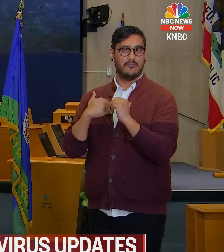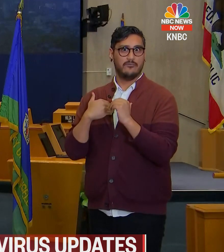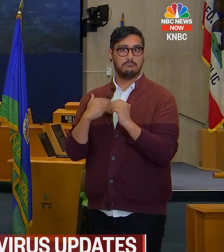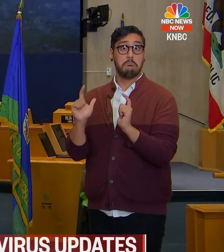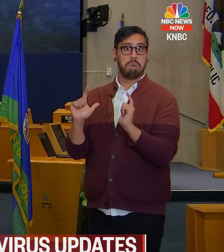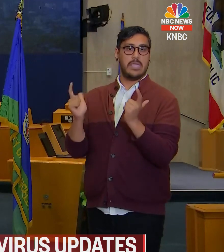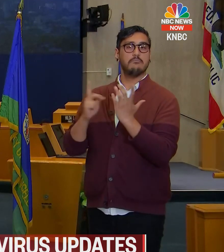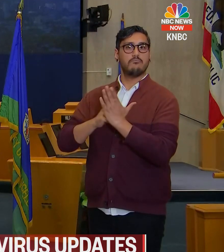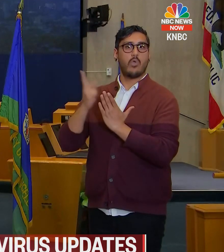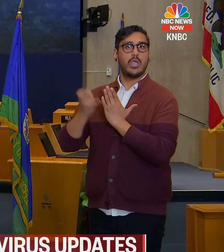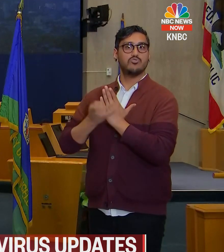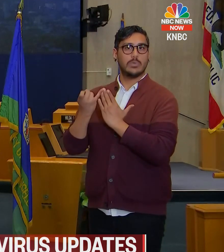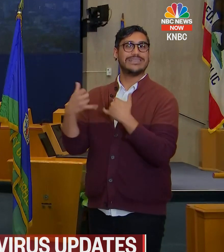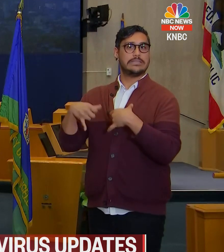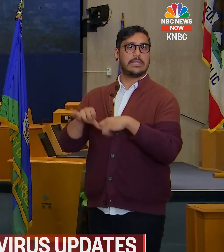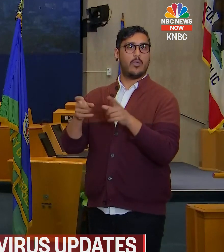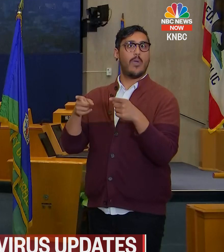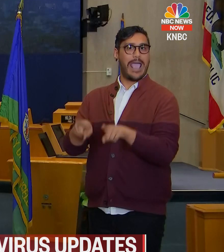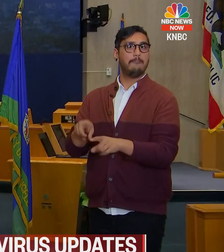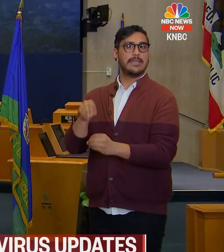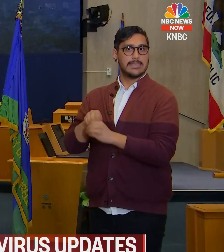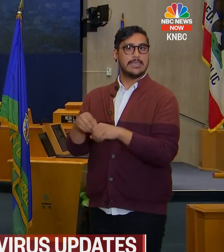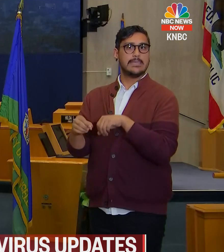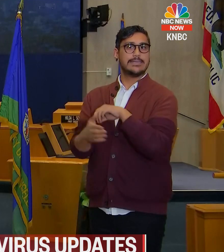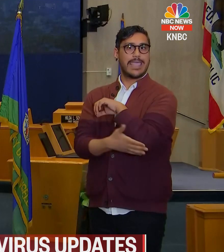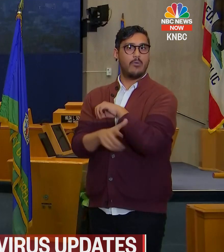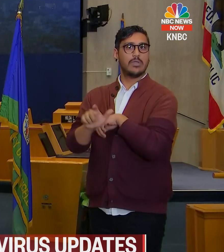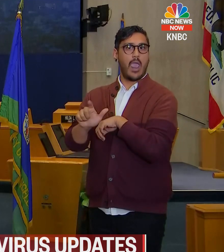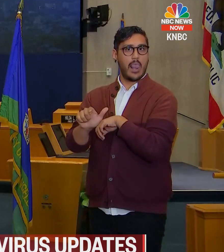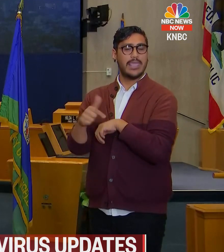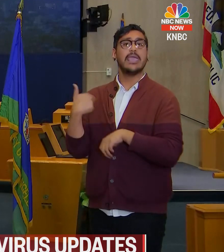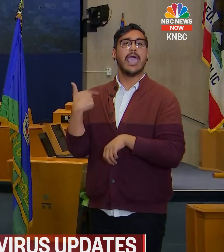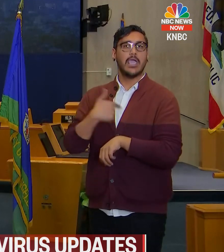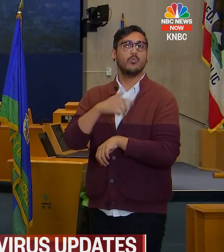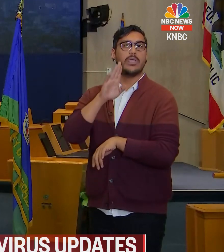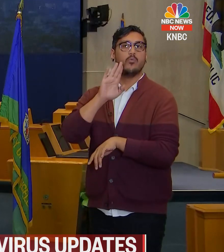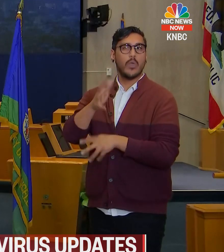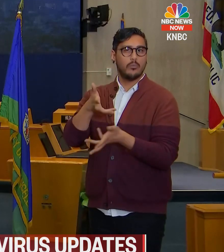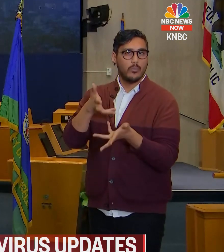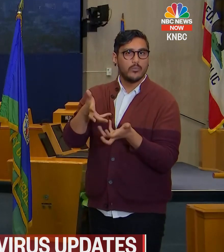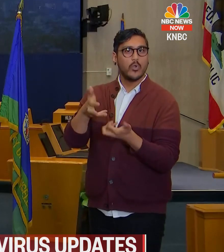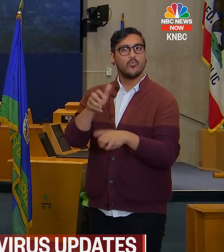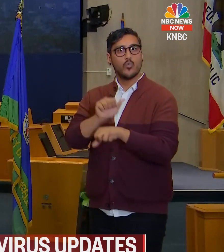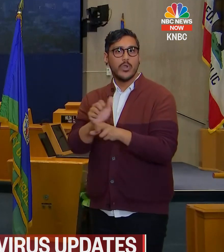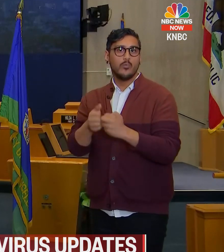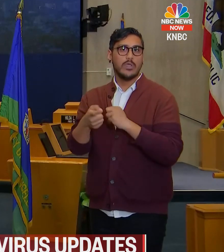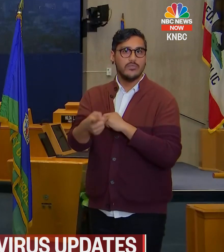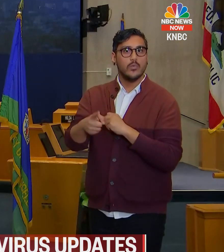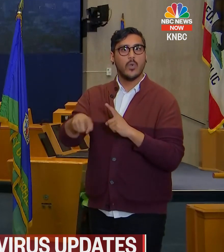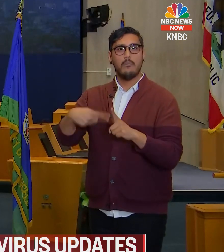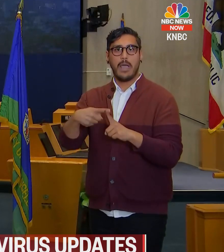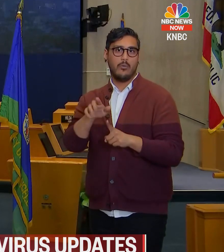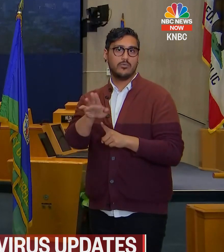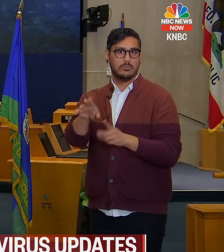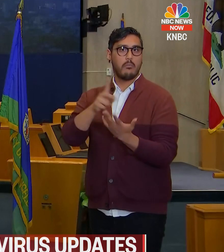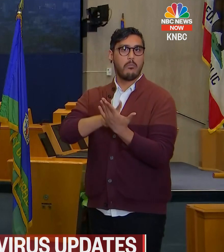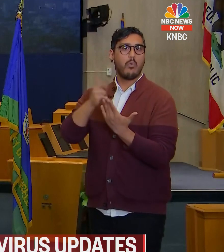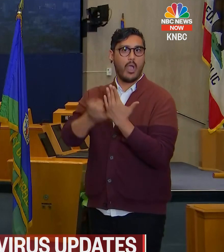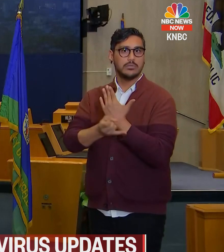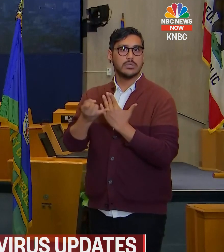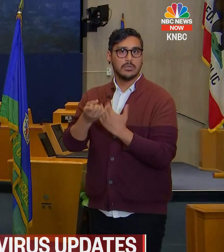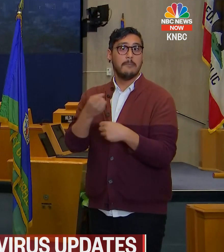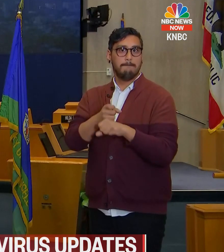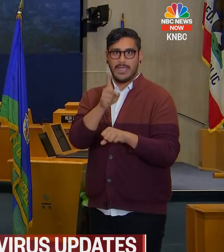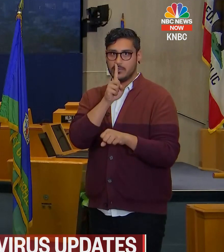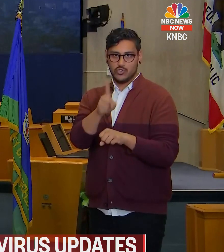still occurring in the County of Los Angeles, and we will work with you in relation to those types of projects to ensure that